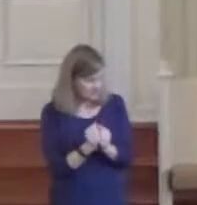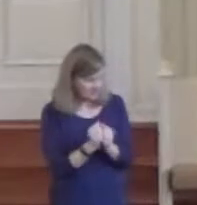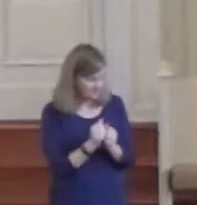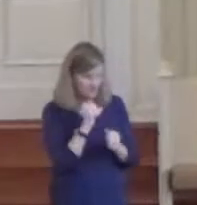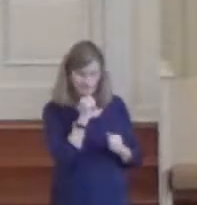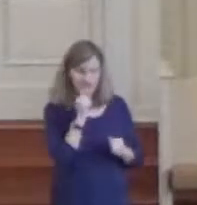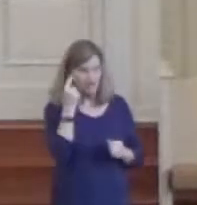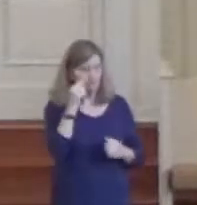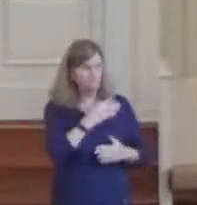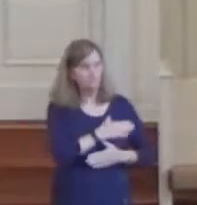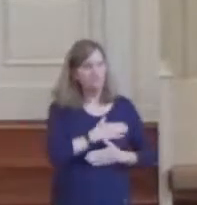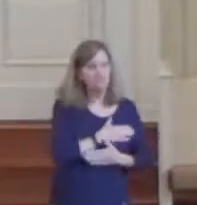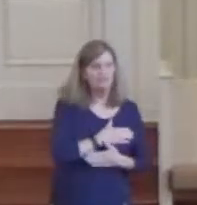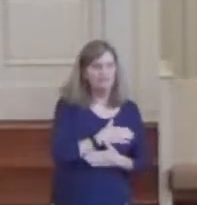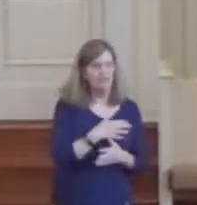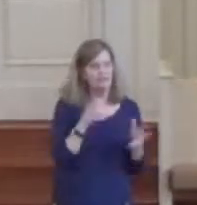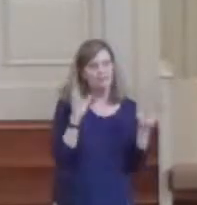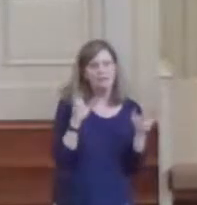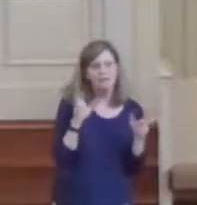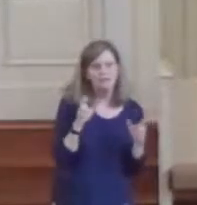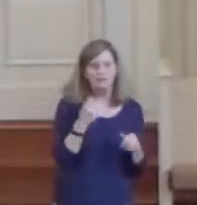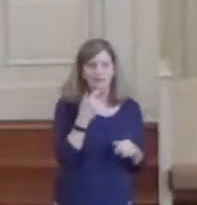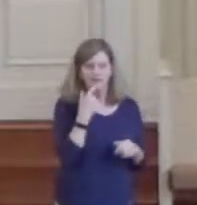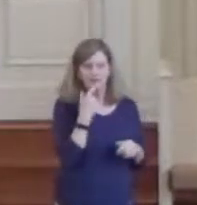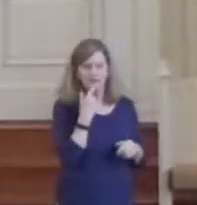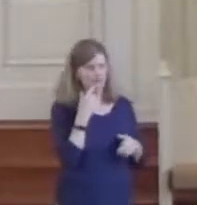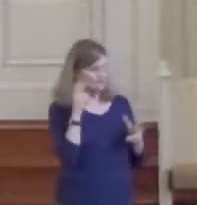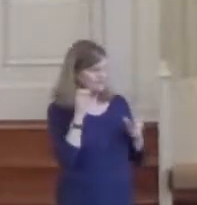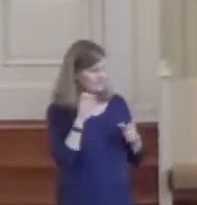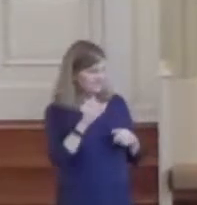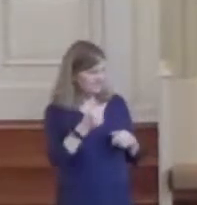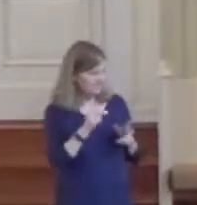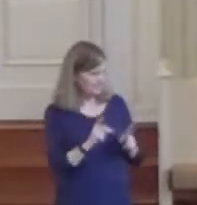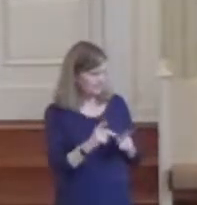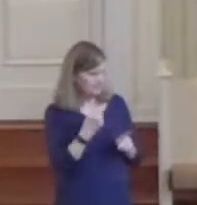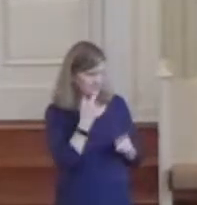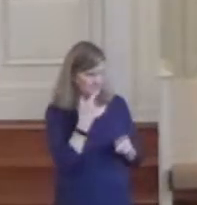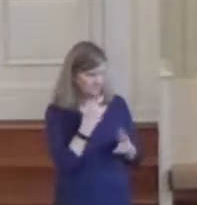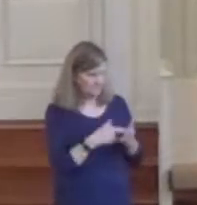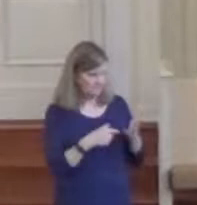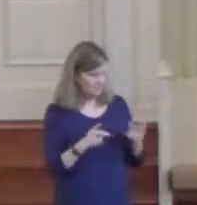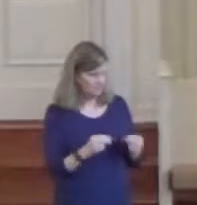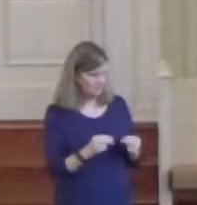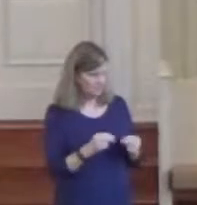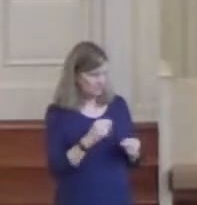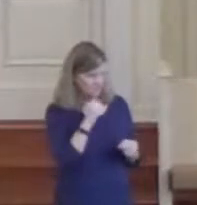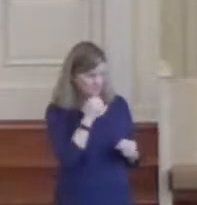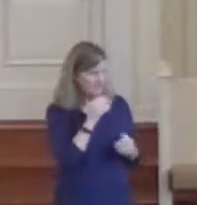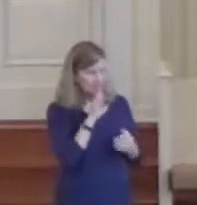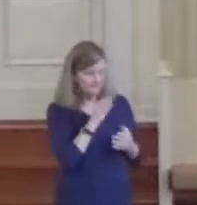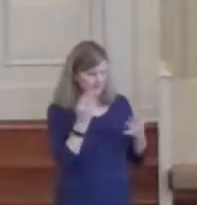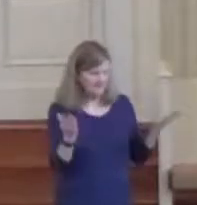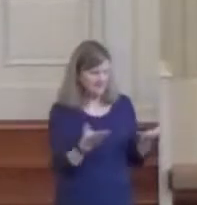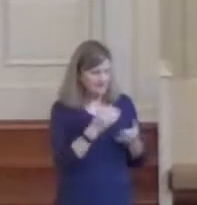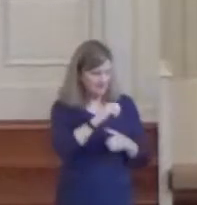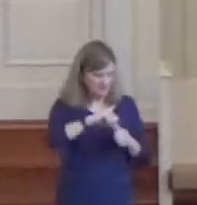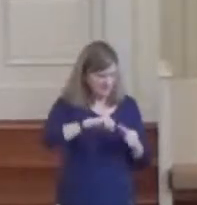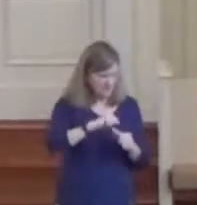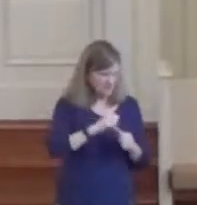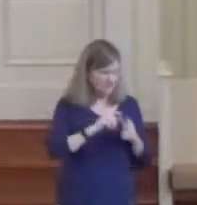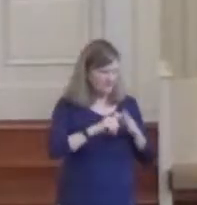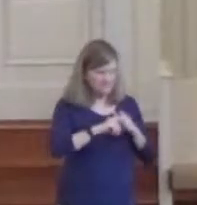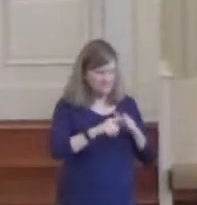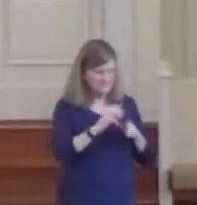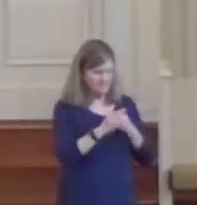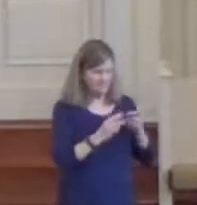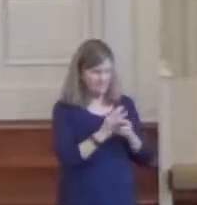not to listen to somebody else tell us what to do. We're not here just to be in the presence of one another, to escape the world.